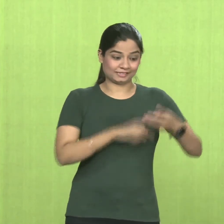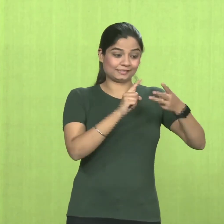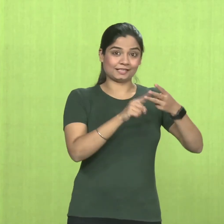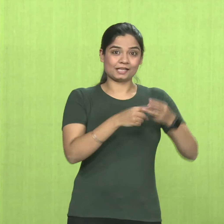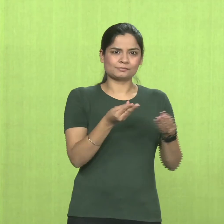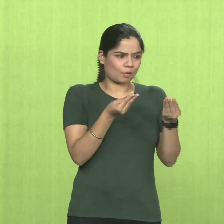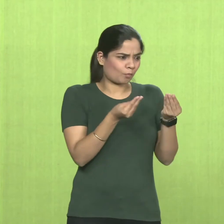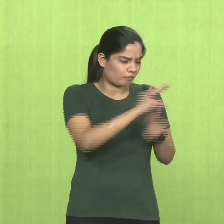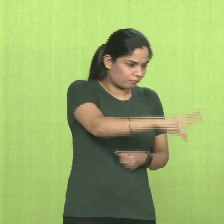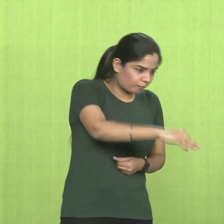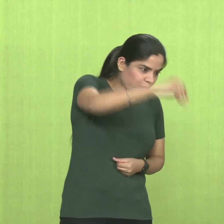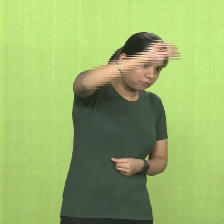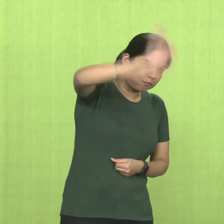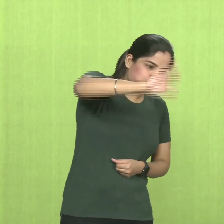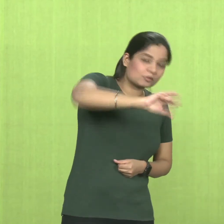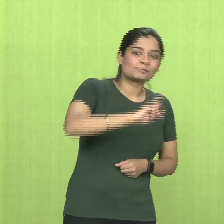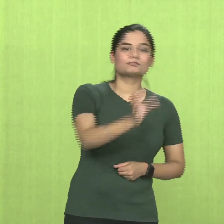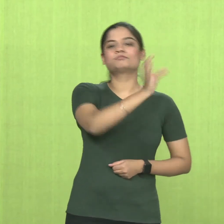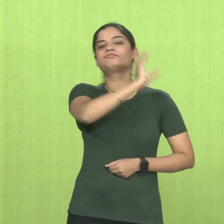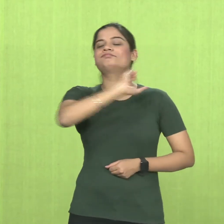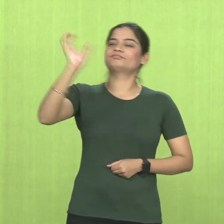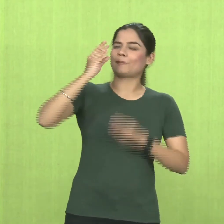thing, remember that it's goodly, finely powdered.